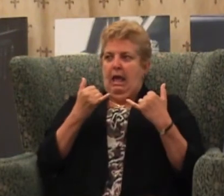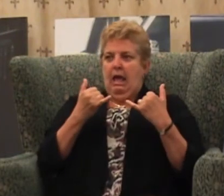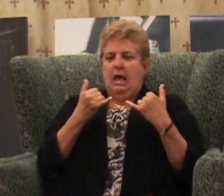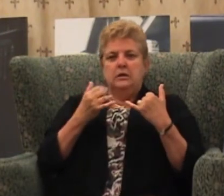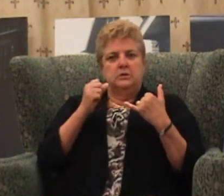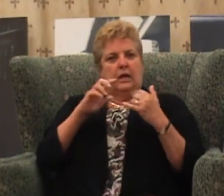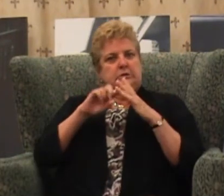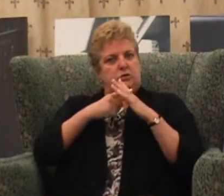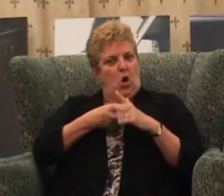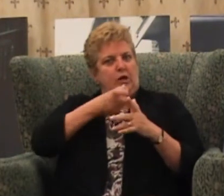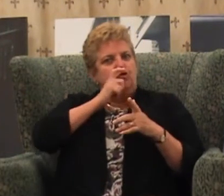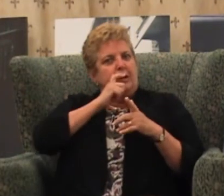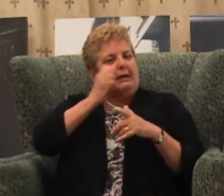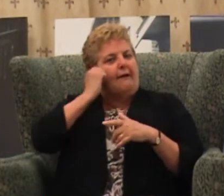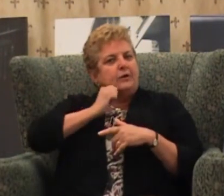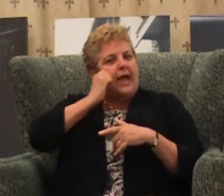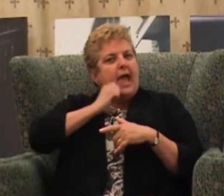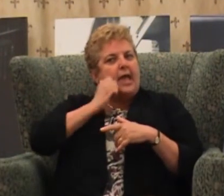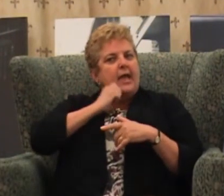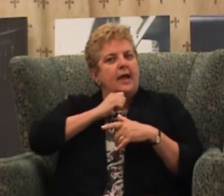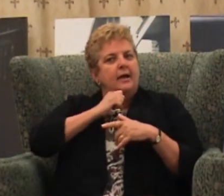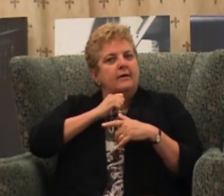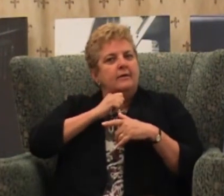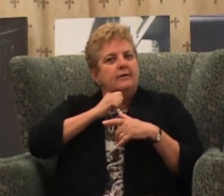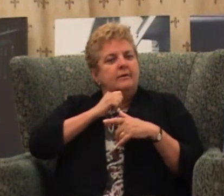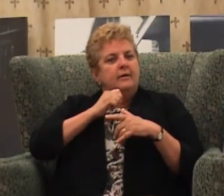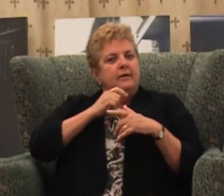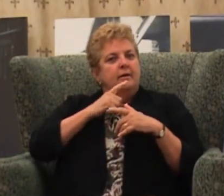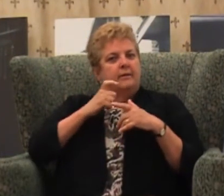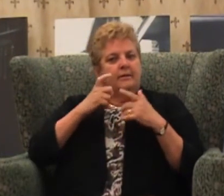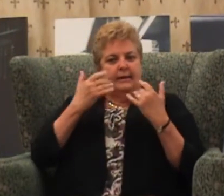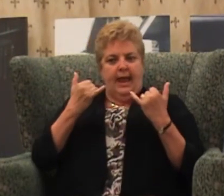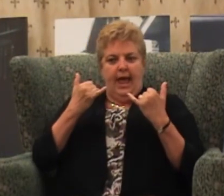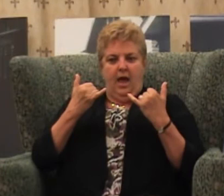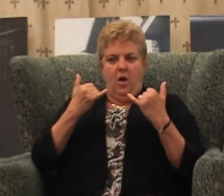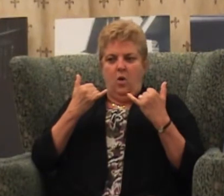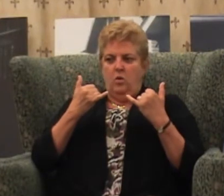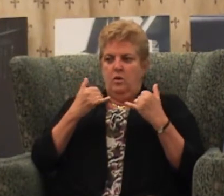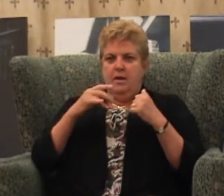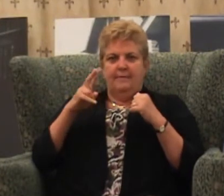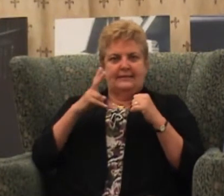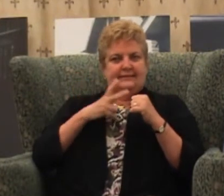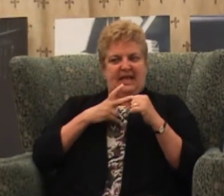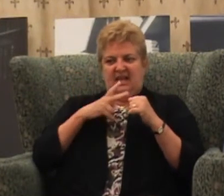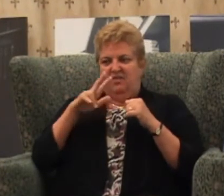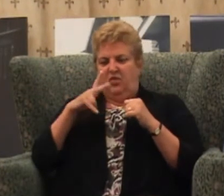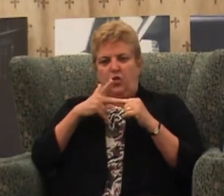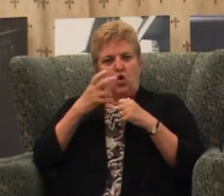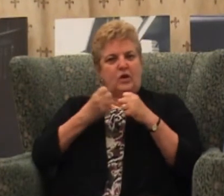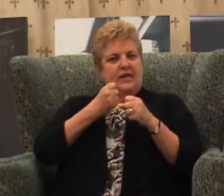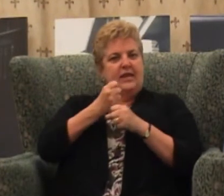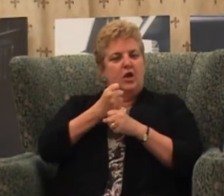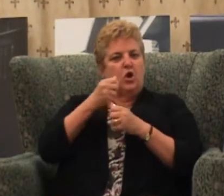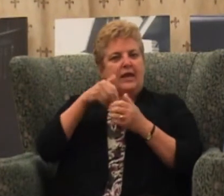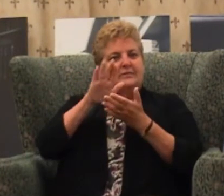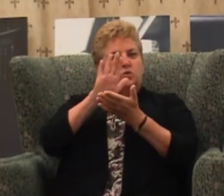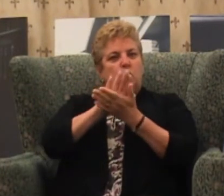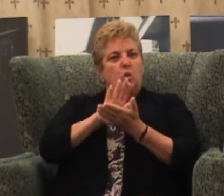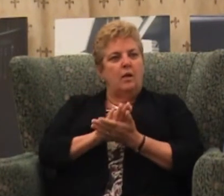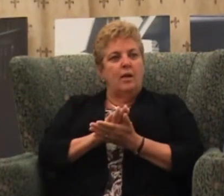drinking. Daily drinking starts doing some things to you. Now I'm in my second or third year at Loyola, and my grades started to slip. I'm